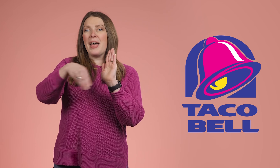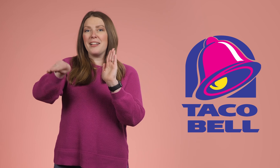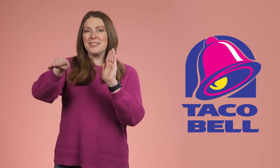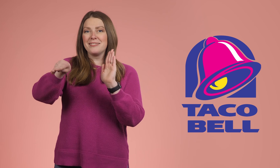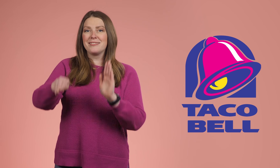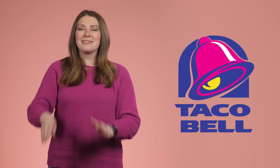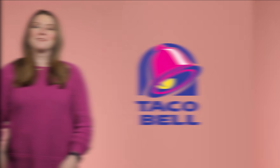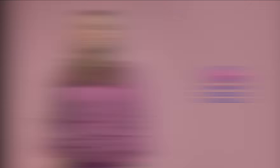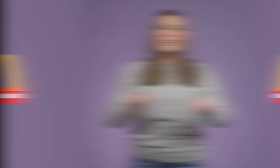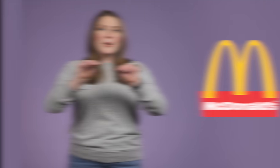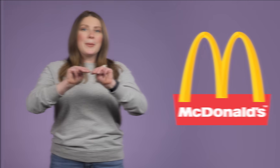Bell.